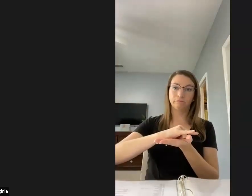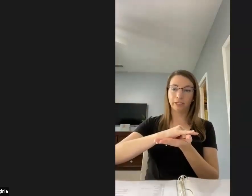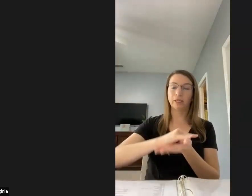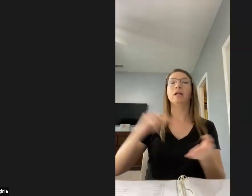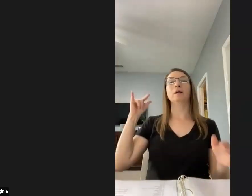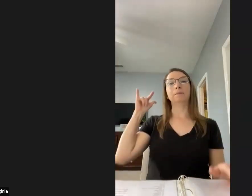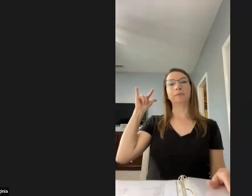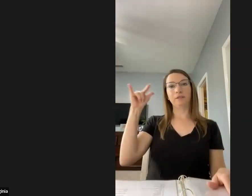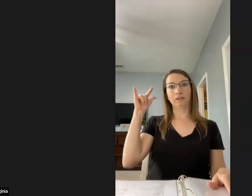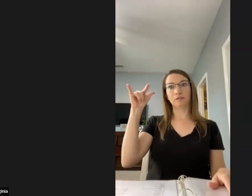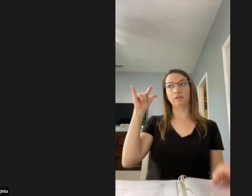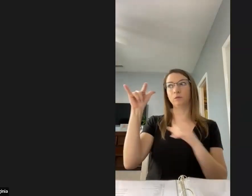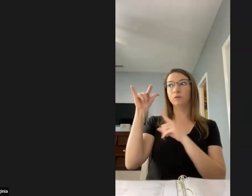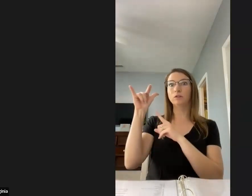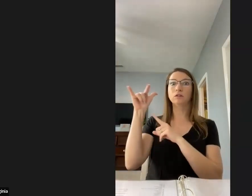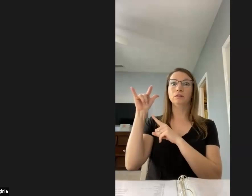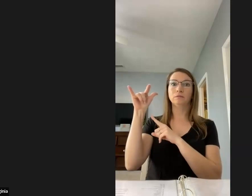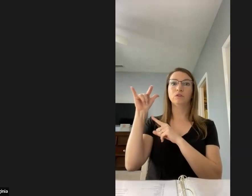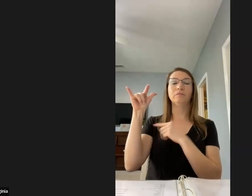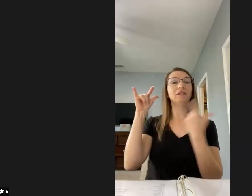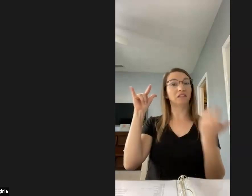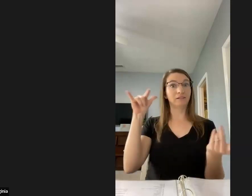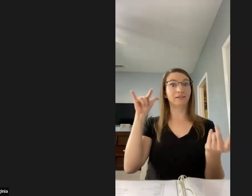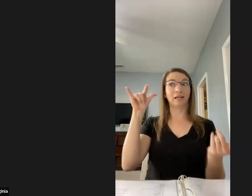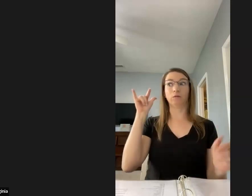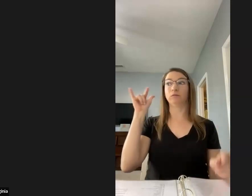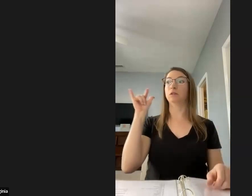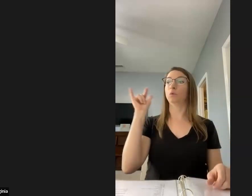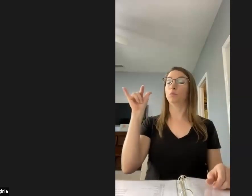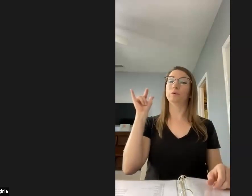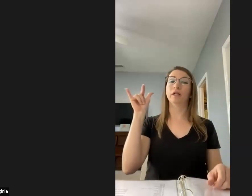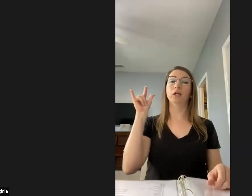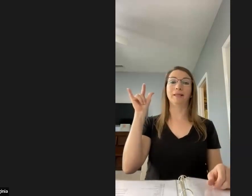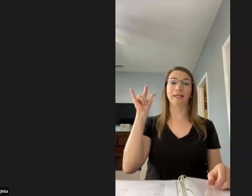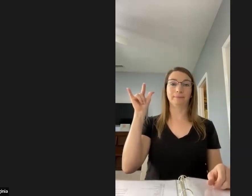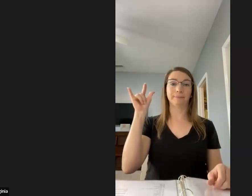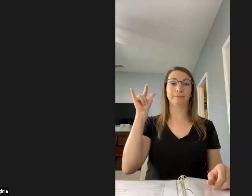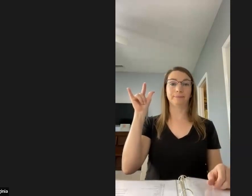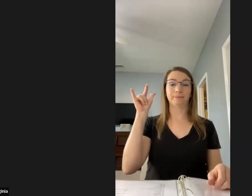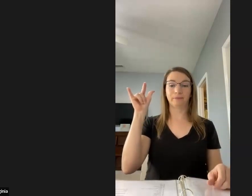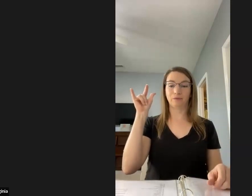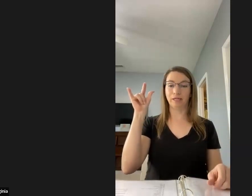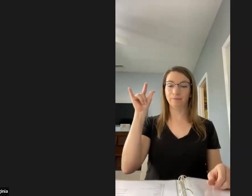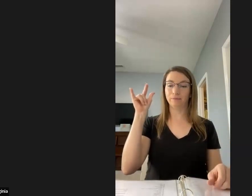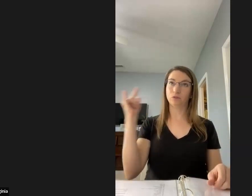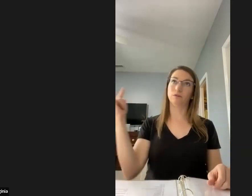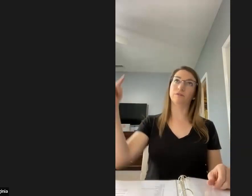Okay. But the shorter movement is the noun. So airplane. Okay. To